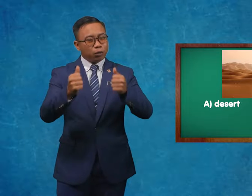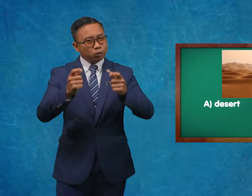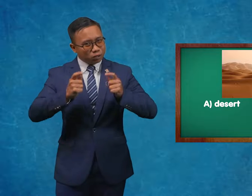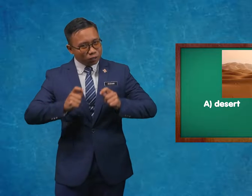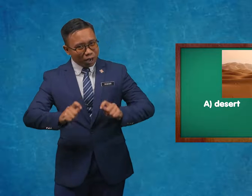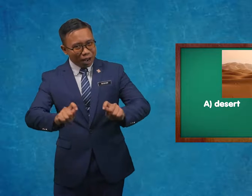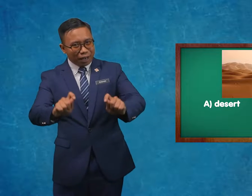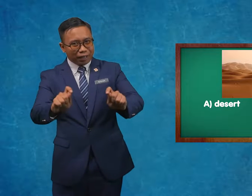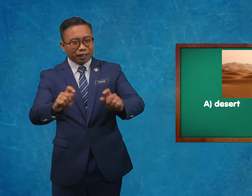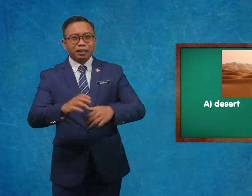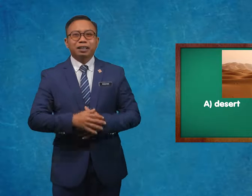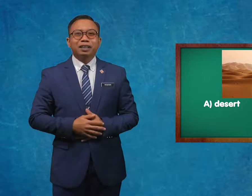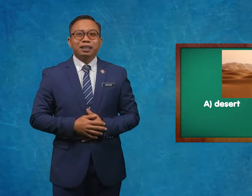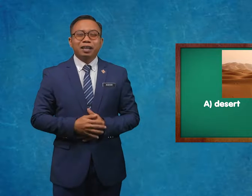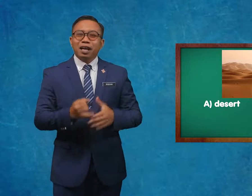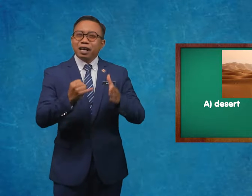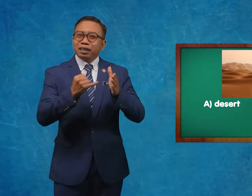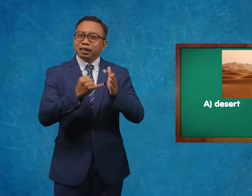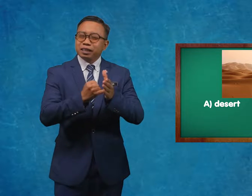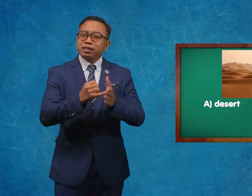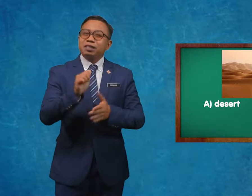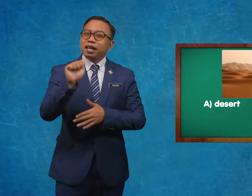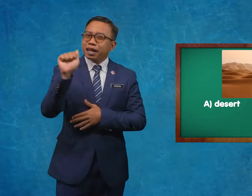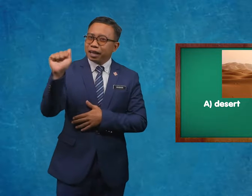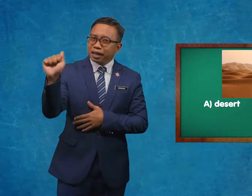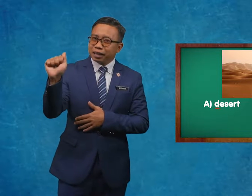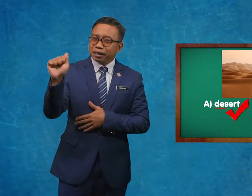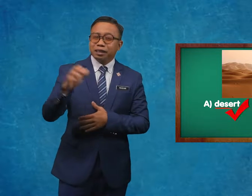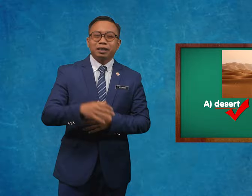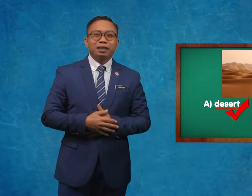Good try. It's A.